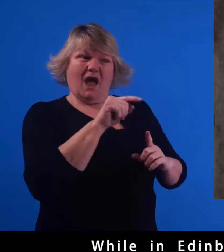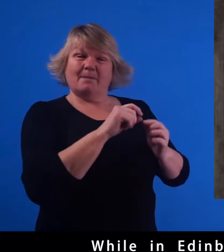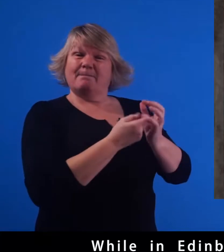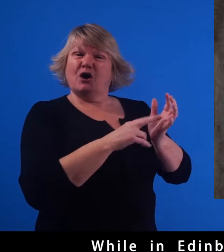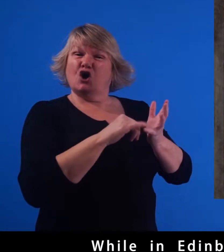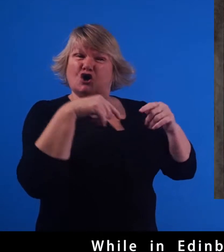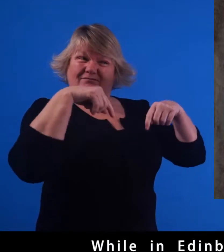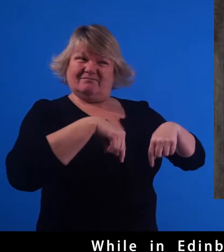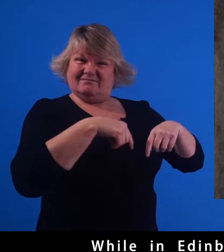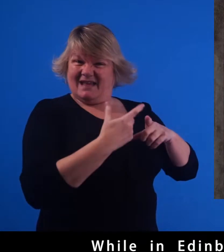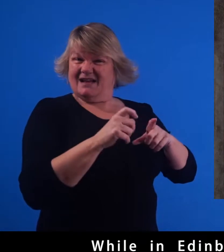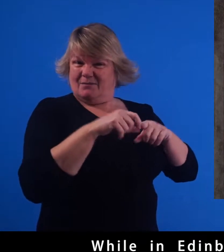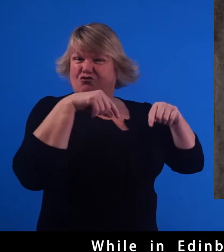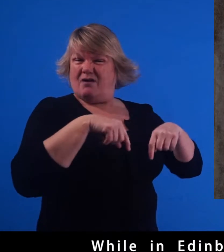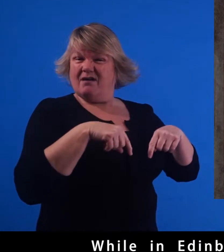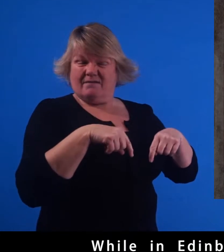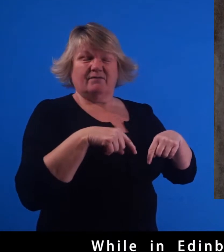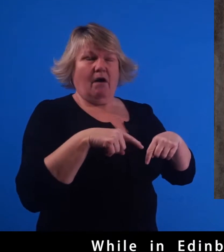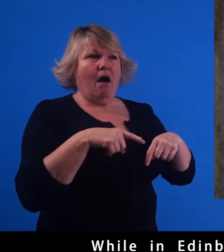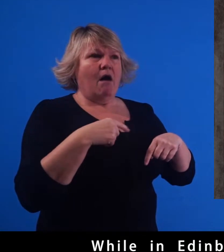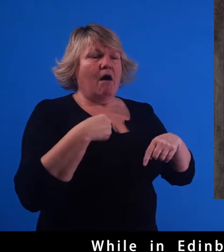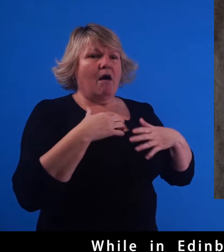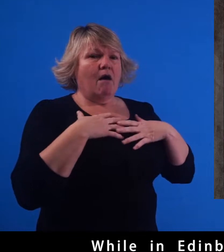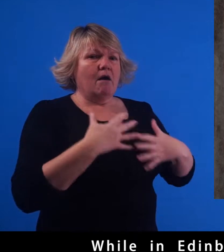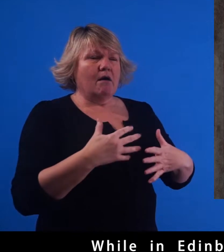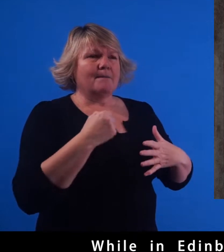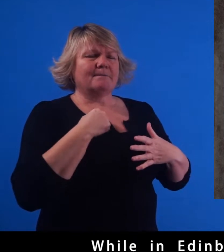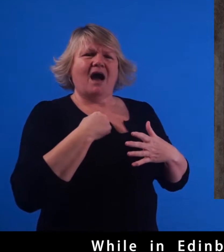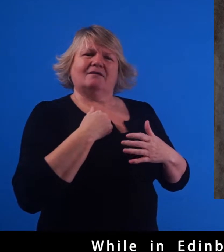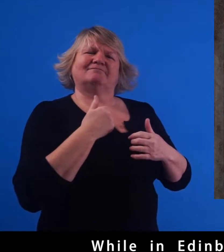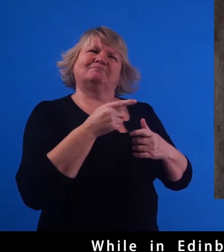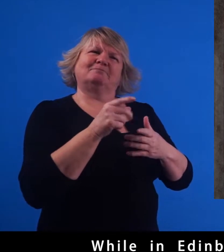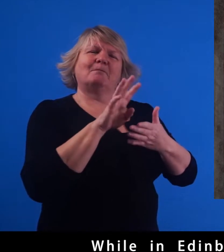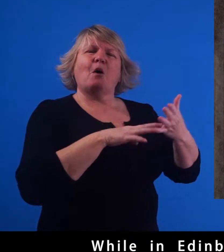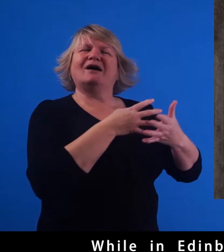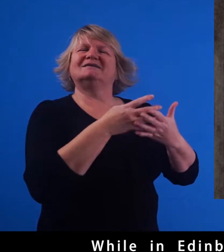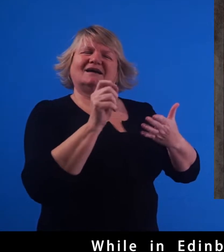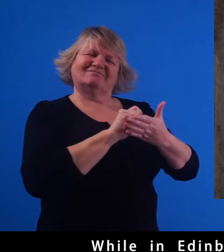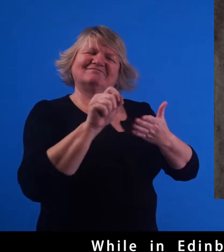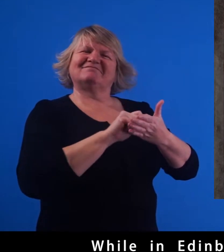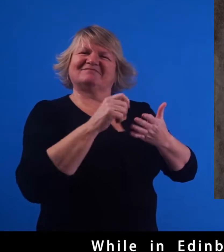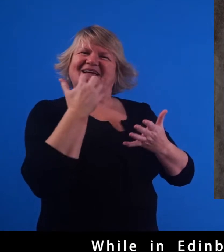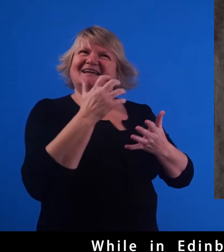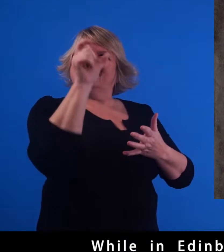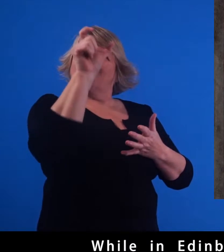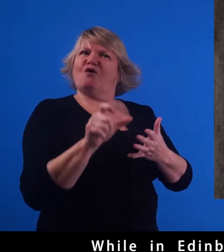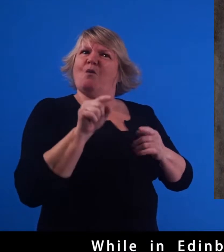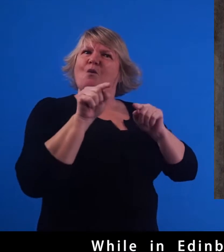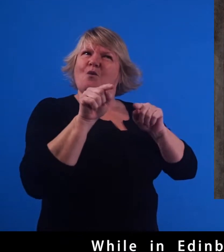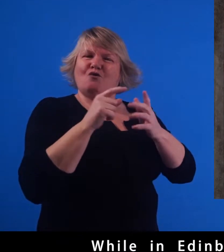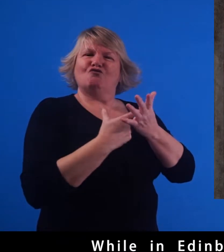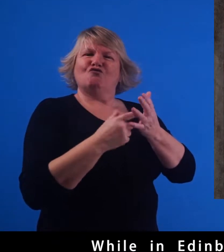While in Edinburgh, Burns discovered that his poetic hero, Robert